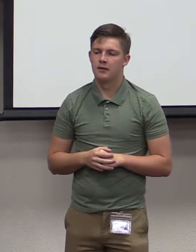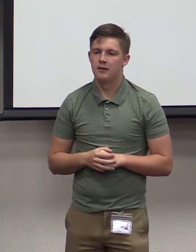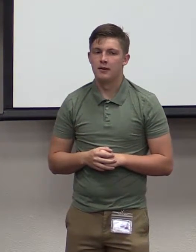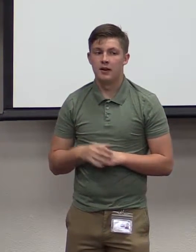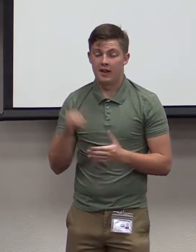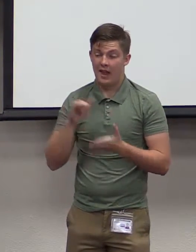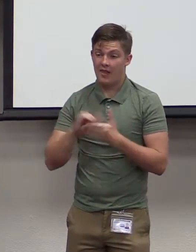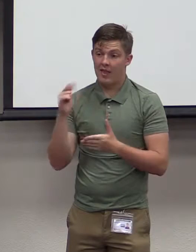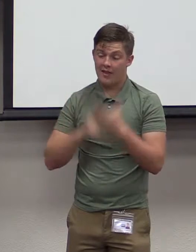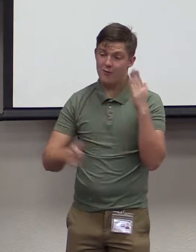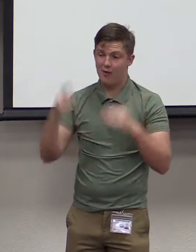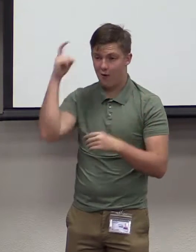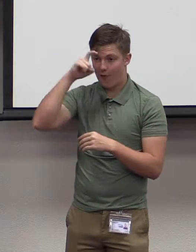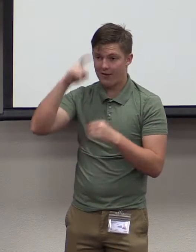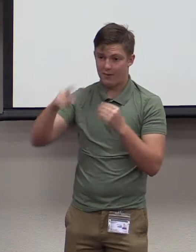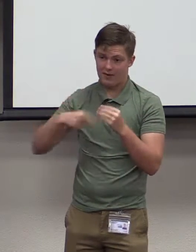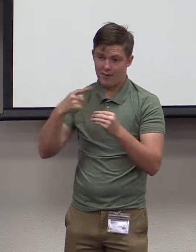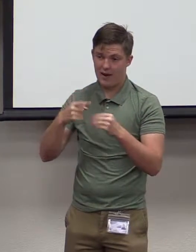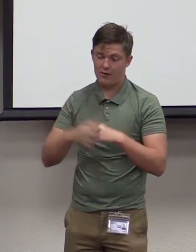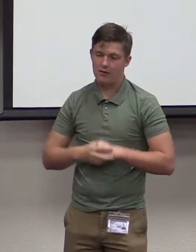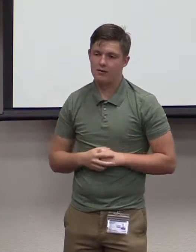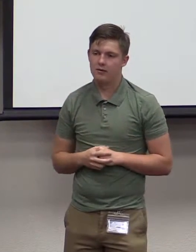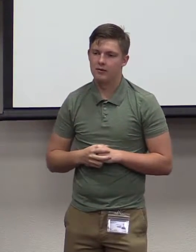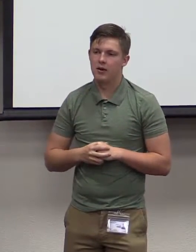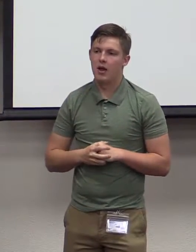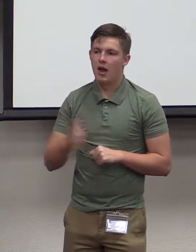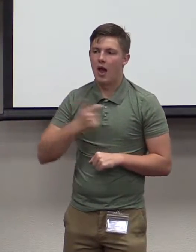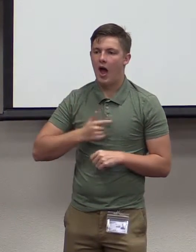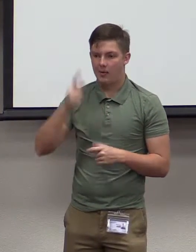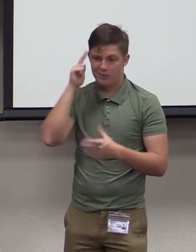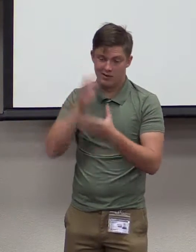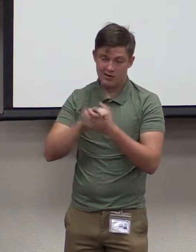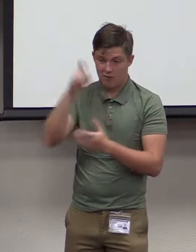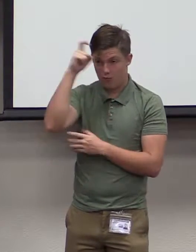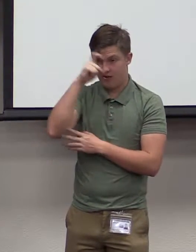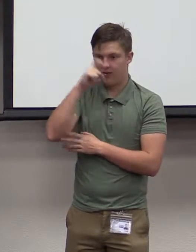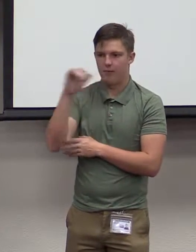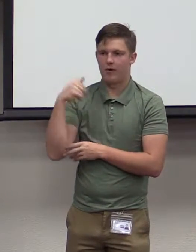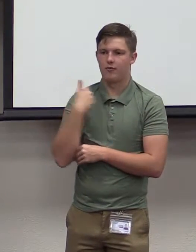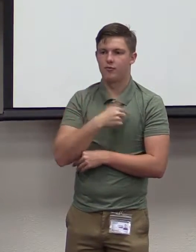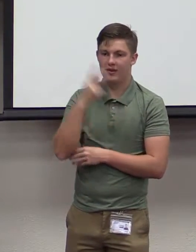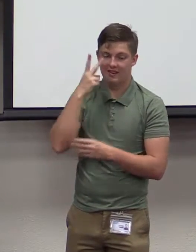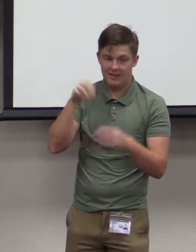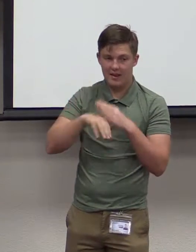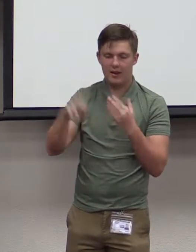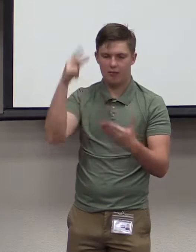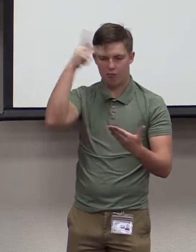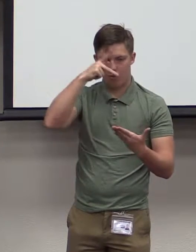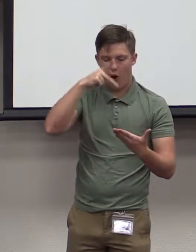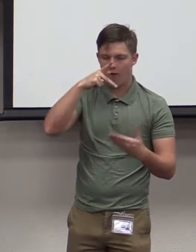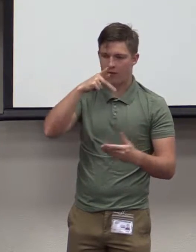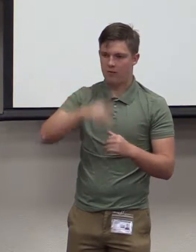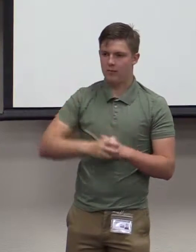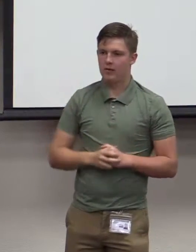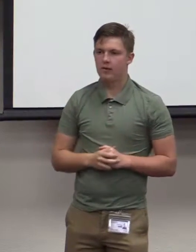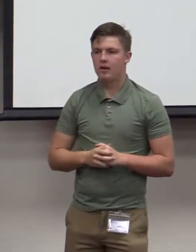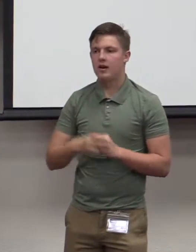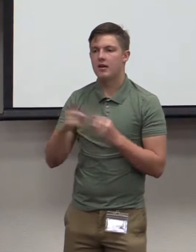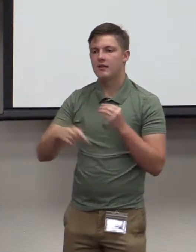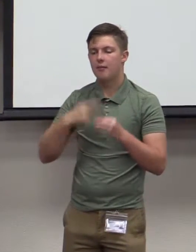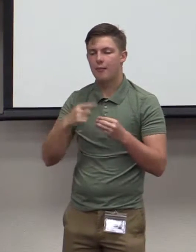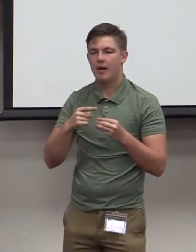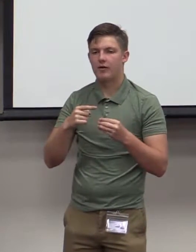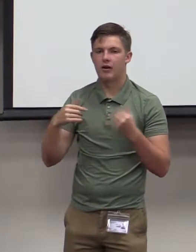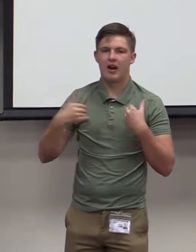And so that's what wisdom is about. Because I believe wisdom, as we see it in Proverbs, is about becoming